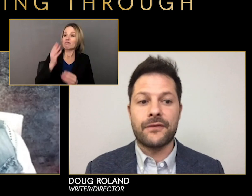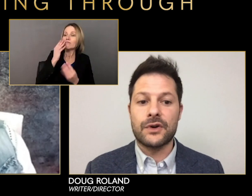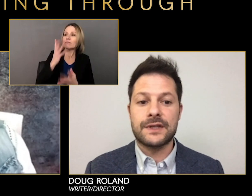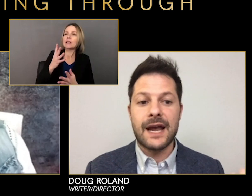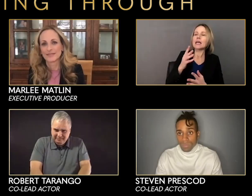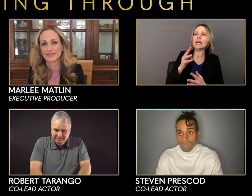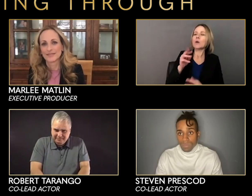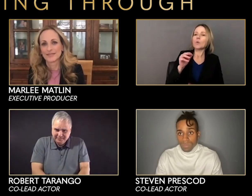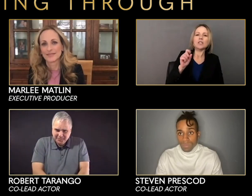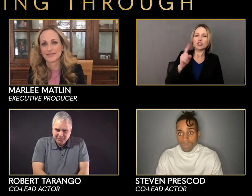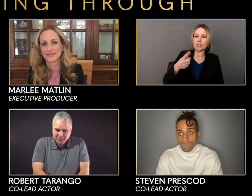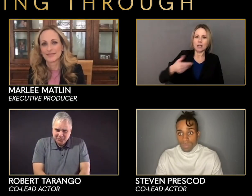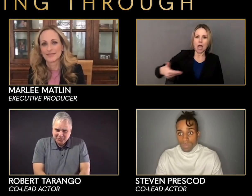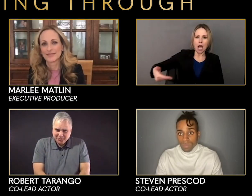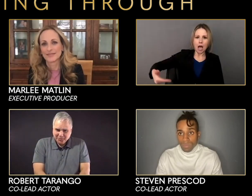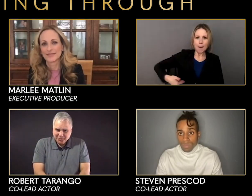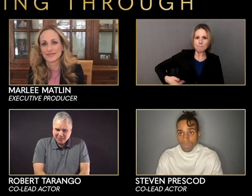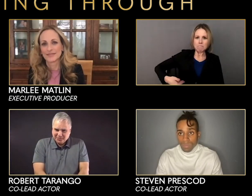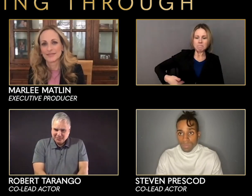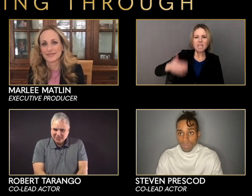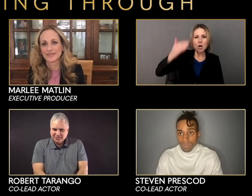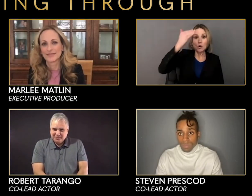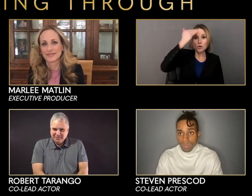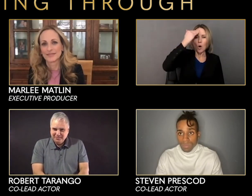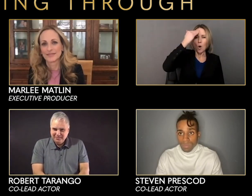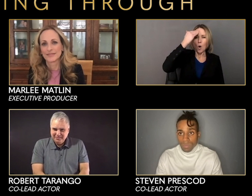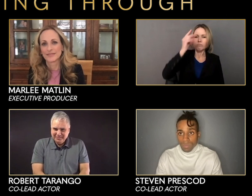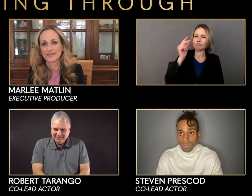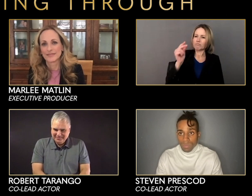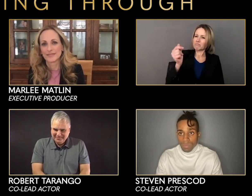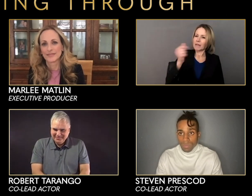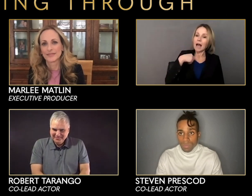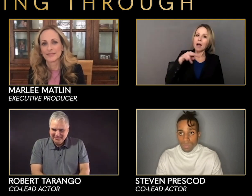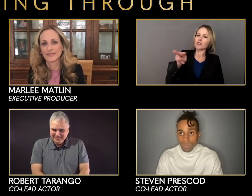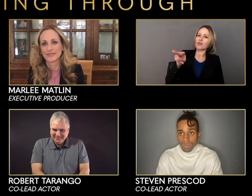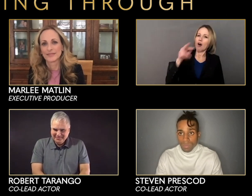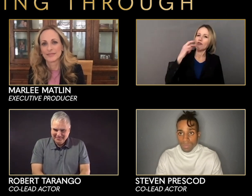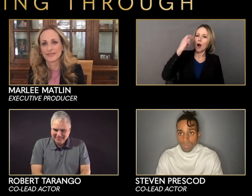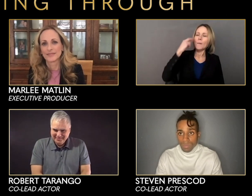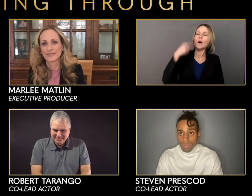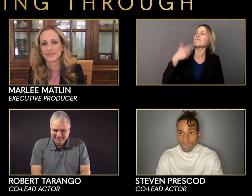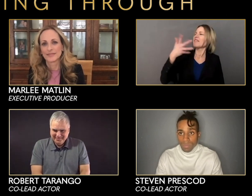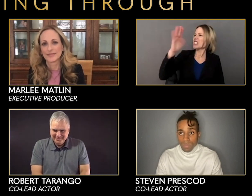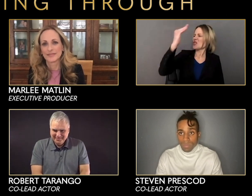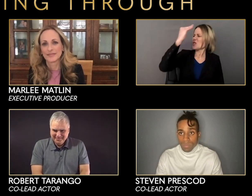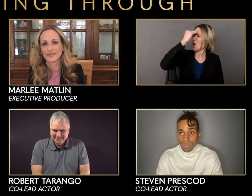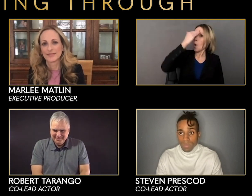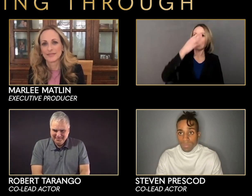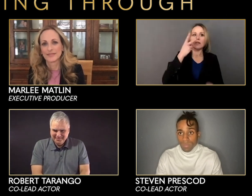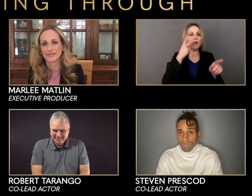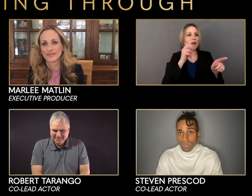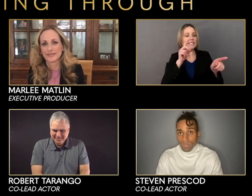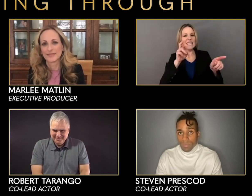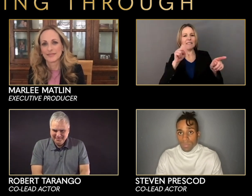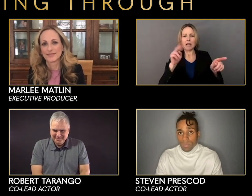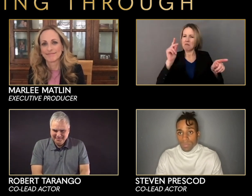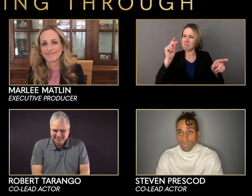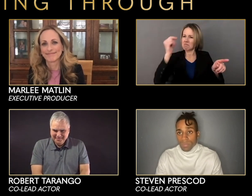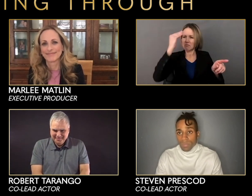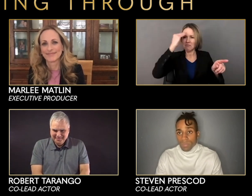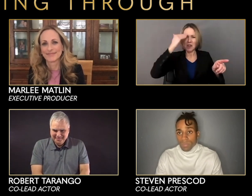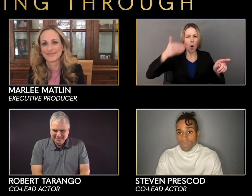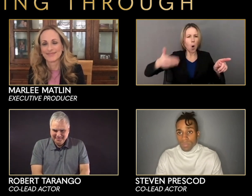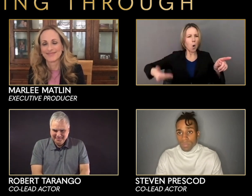knowing at first sight, the first moment I saw Robert, and also the first moment I saw Steven, that they were meant to be in this. I mean, I'm saying